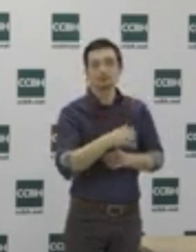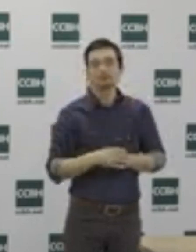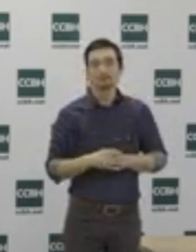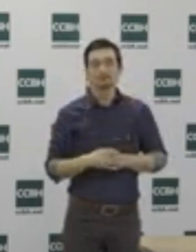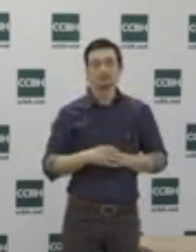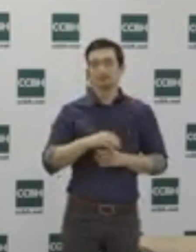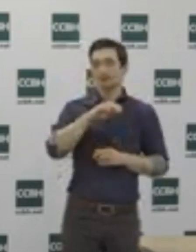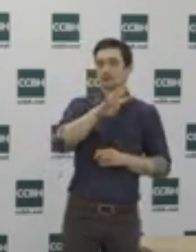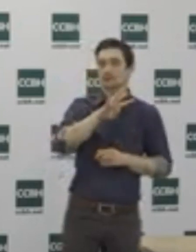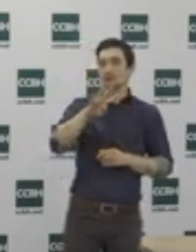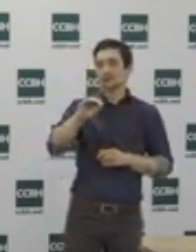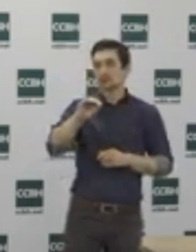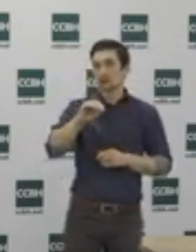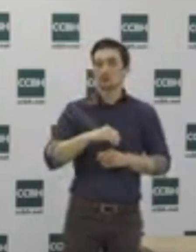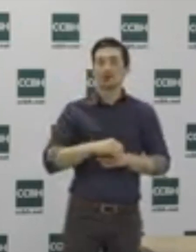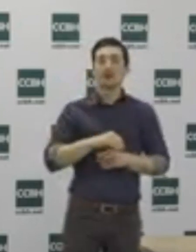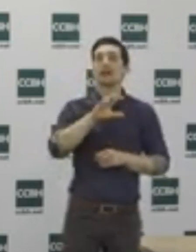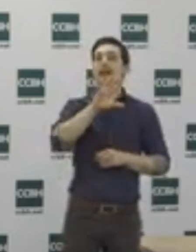is